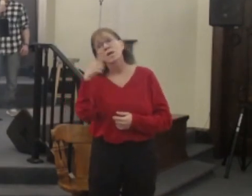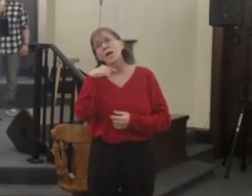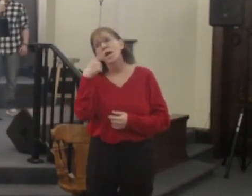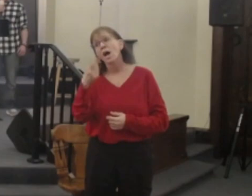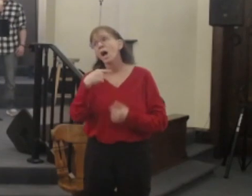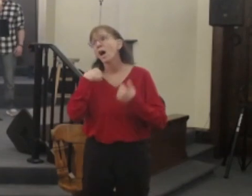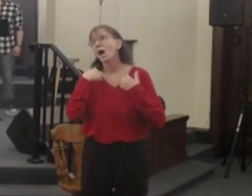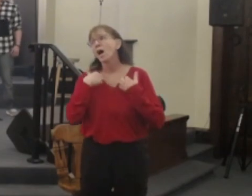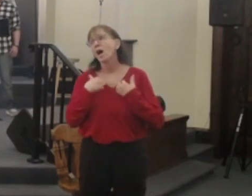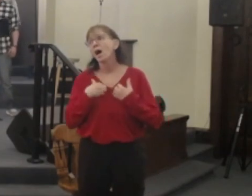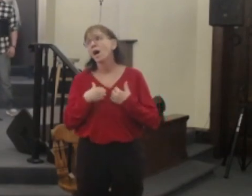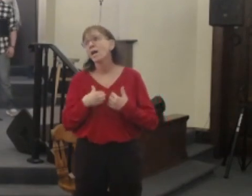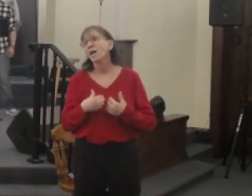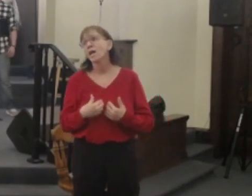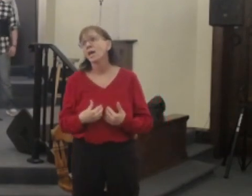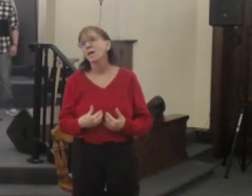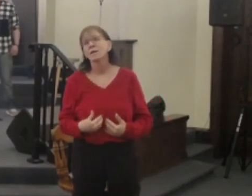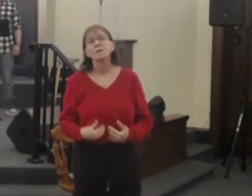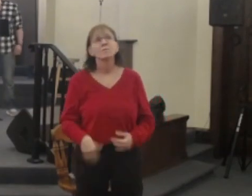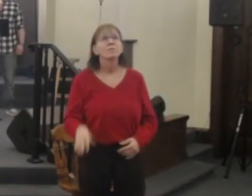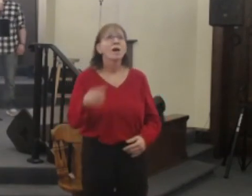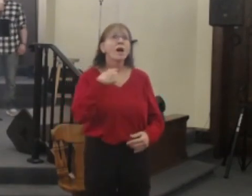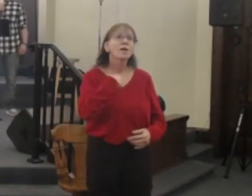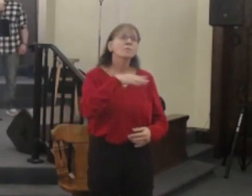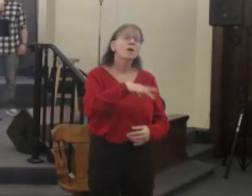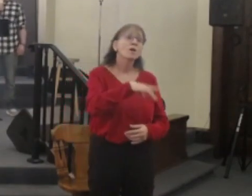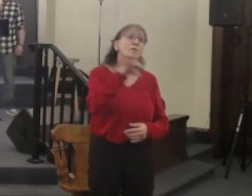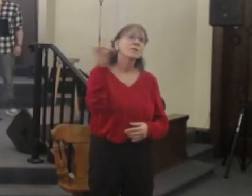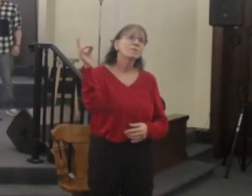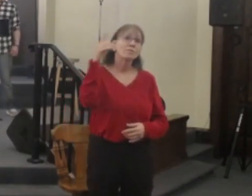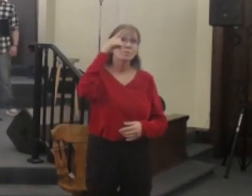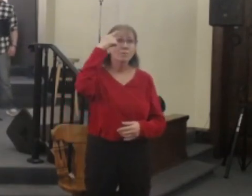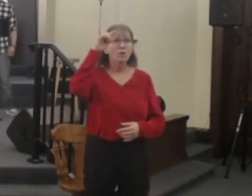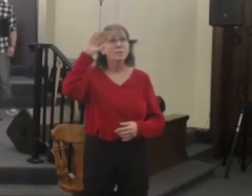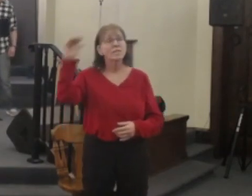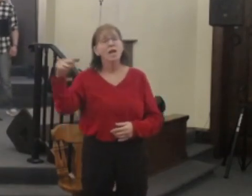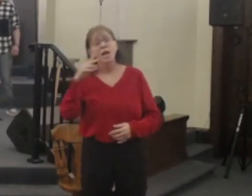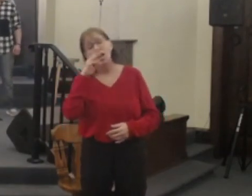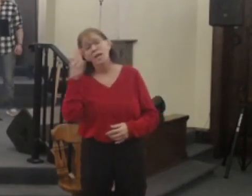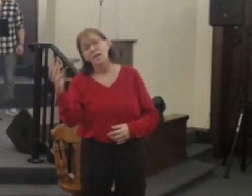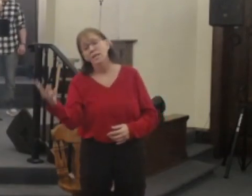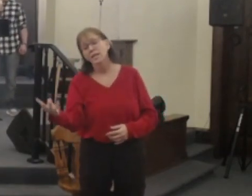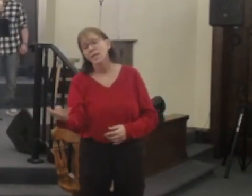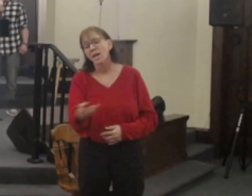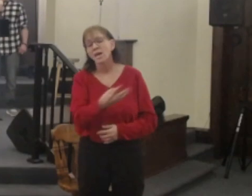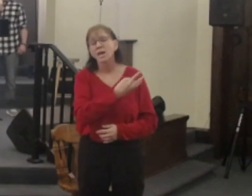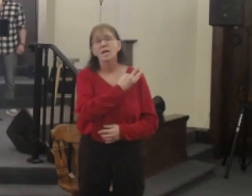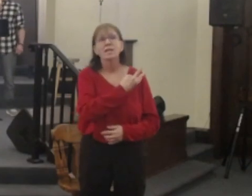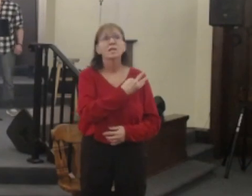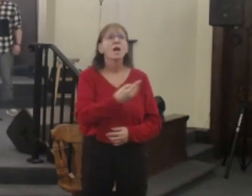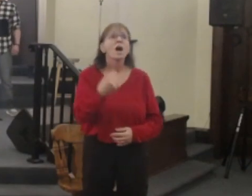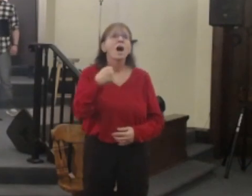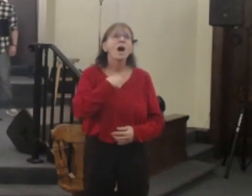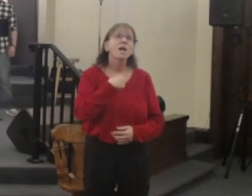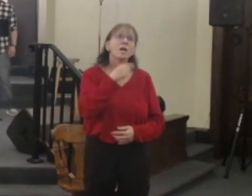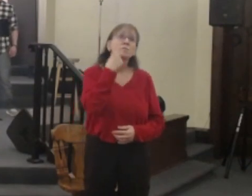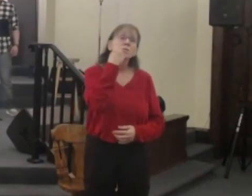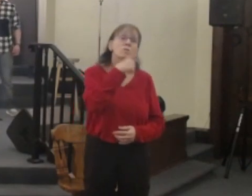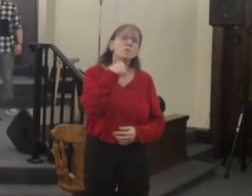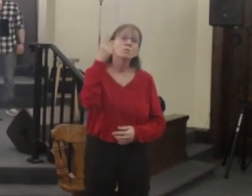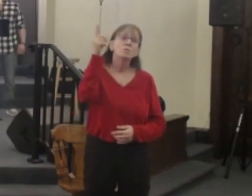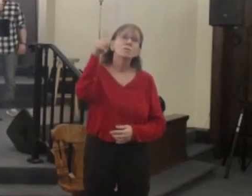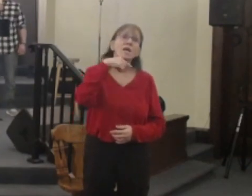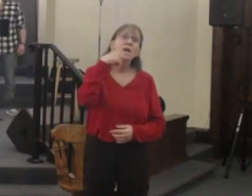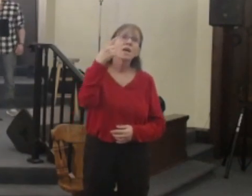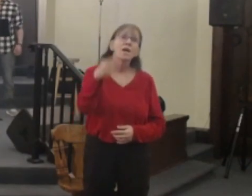say I am. I am chosen, not forsaken. I am who